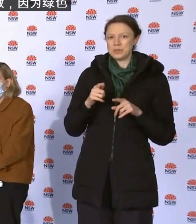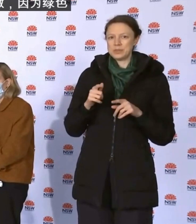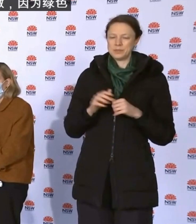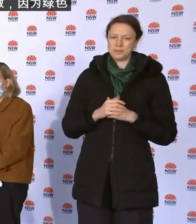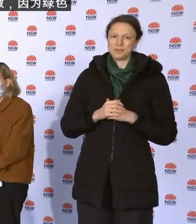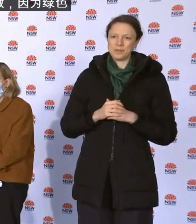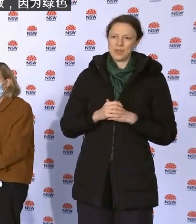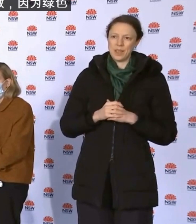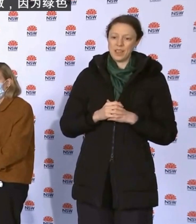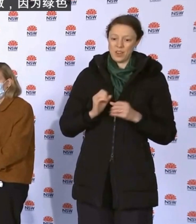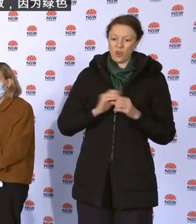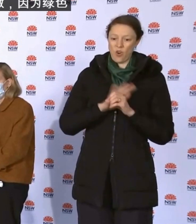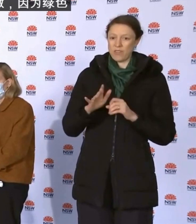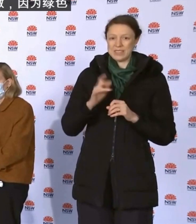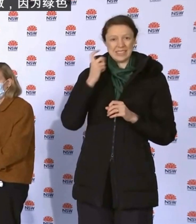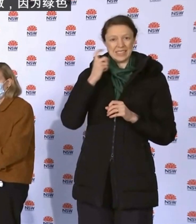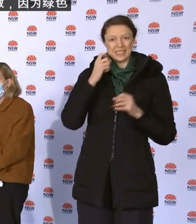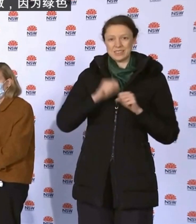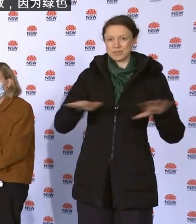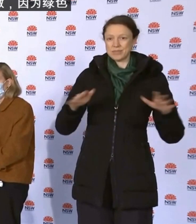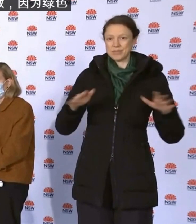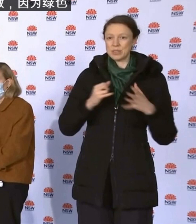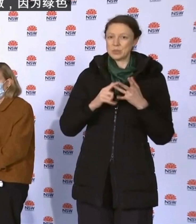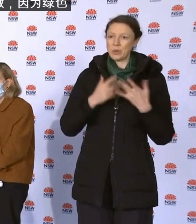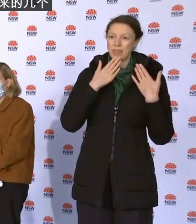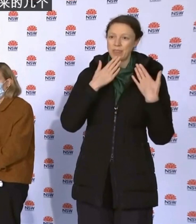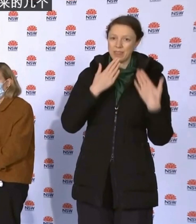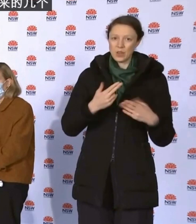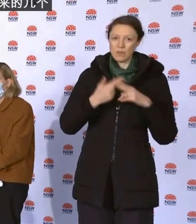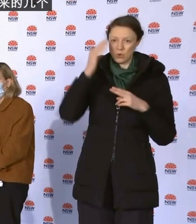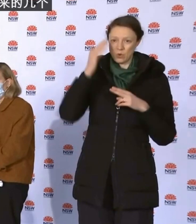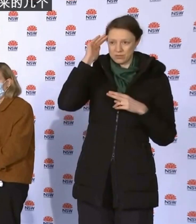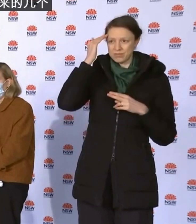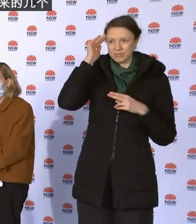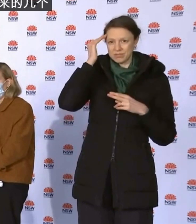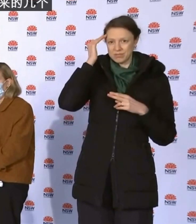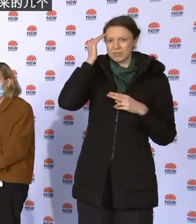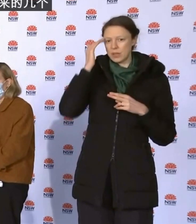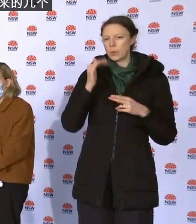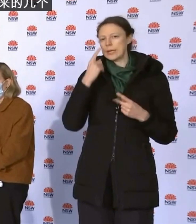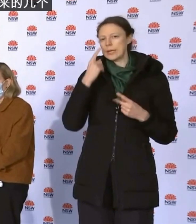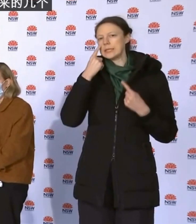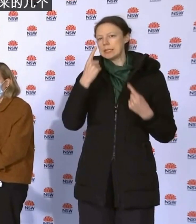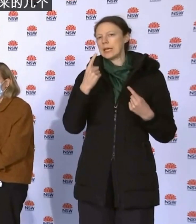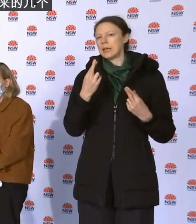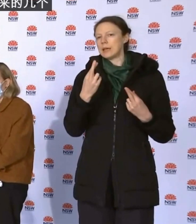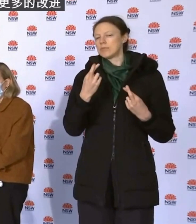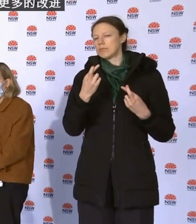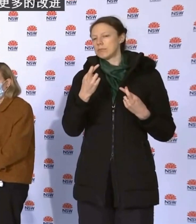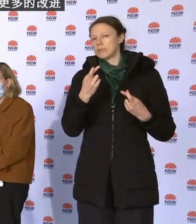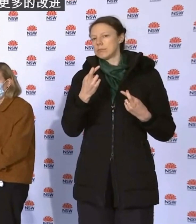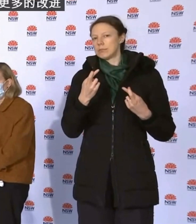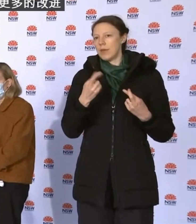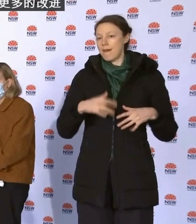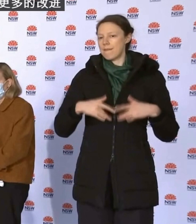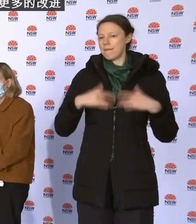for stepping up, urge you to continue to do that because the green shoots are there. And I'm convinced that in the next few